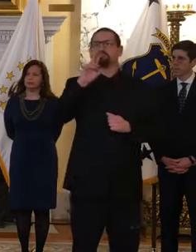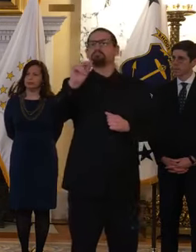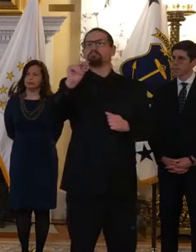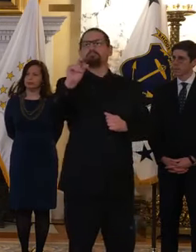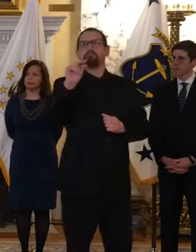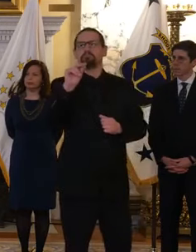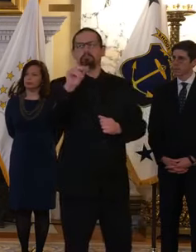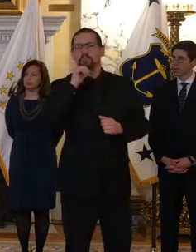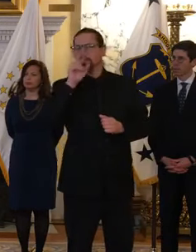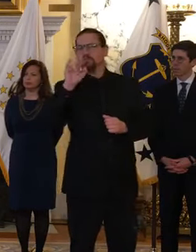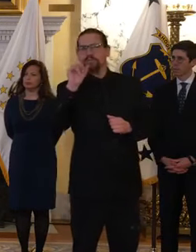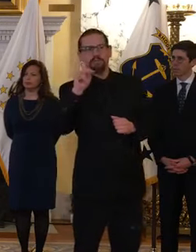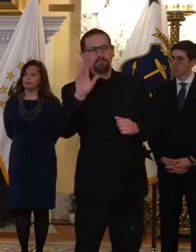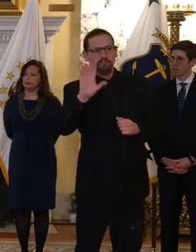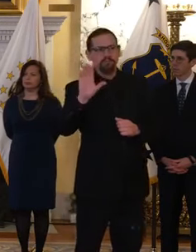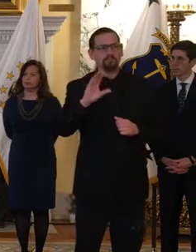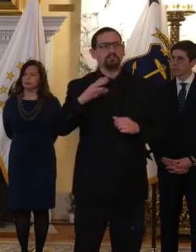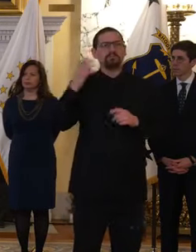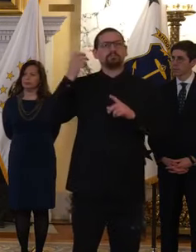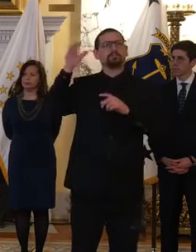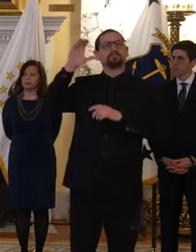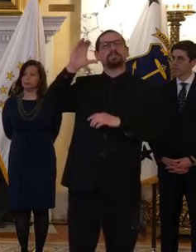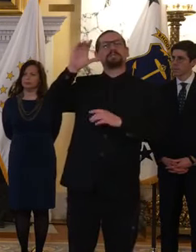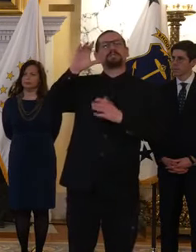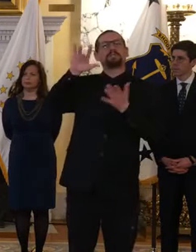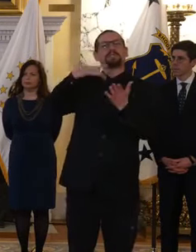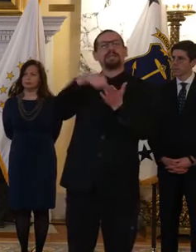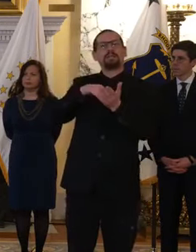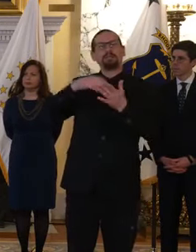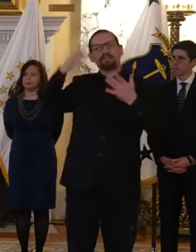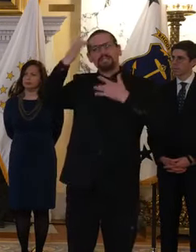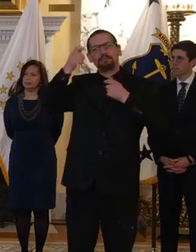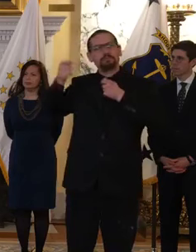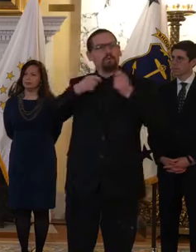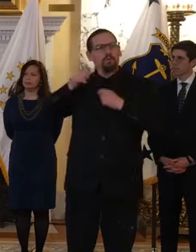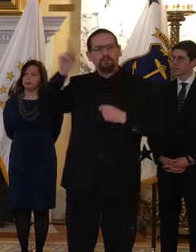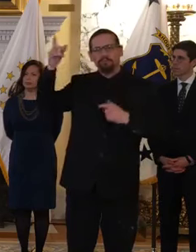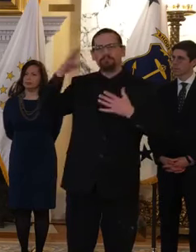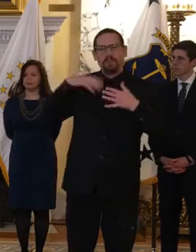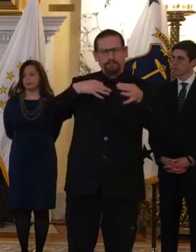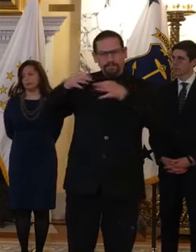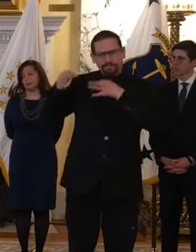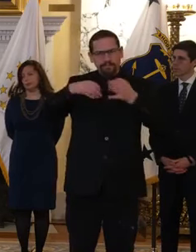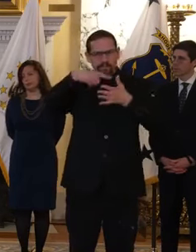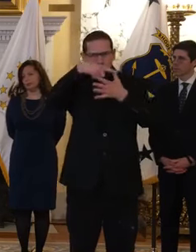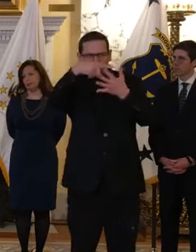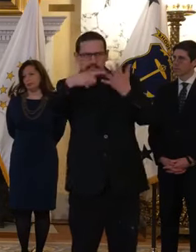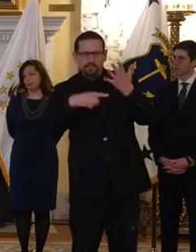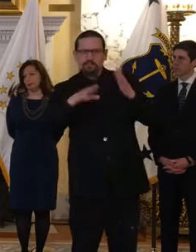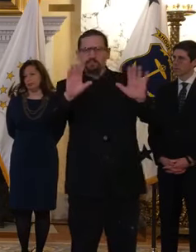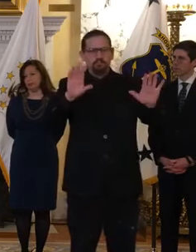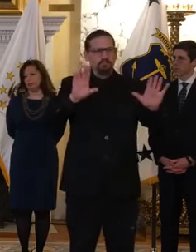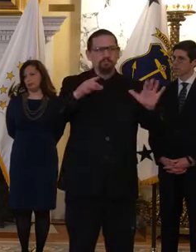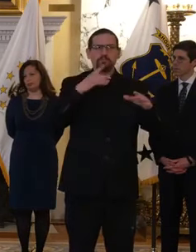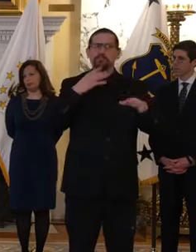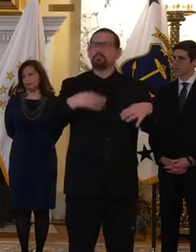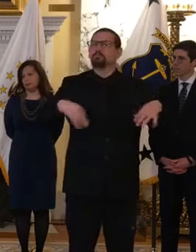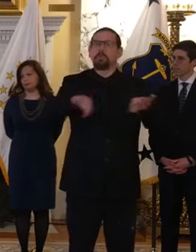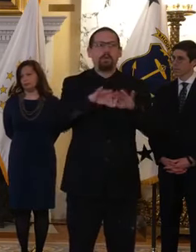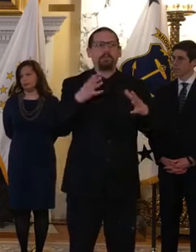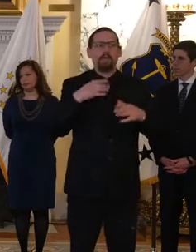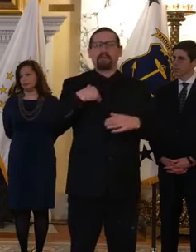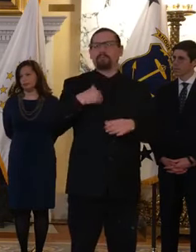Prevention have offered. We want to make it so that there's enough PPE to use it the way we normally use it. But until